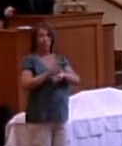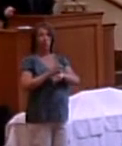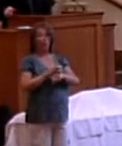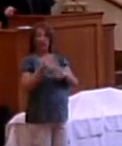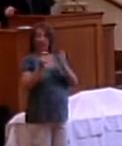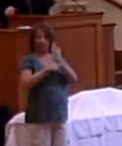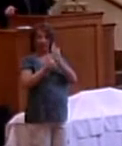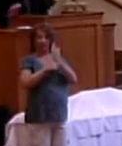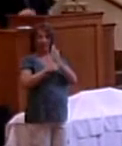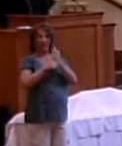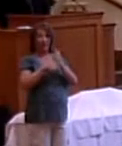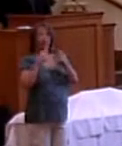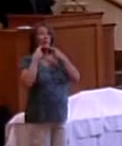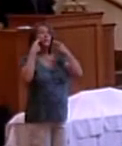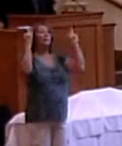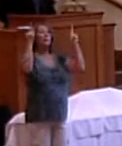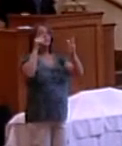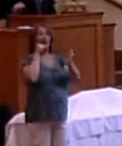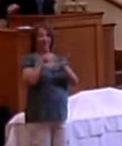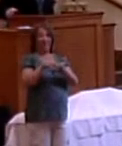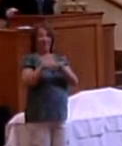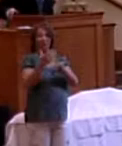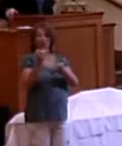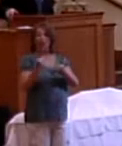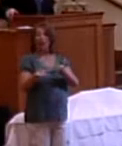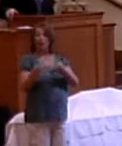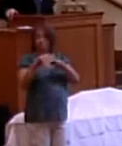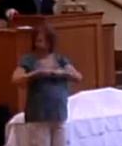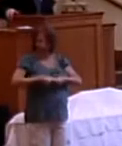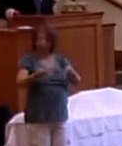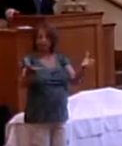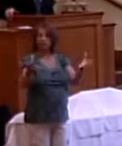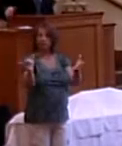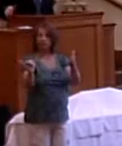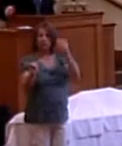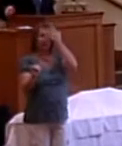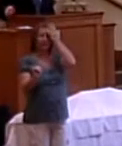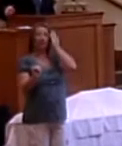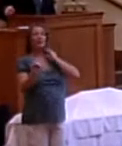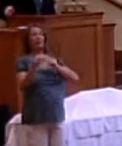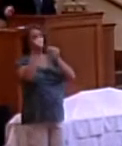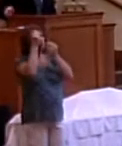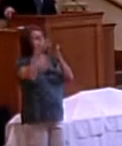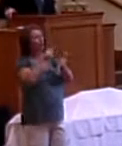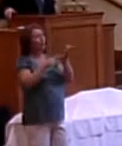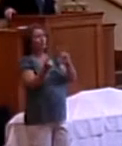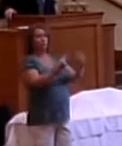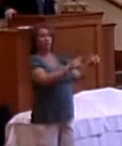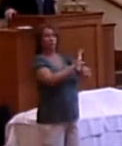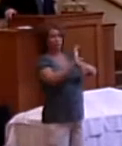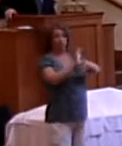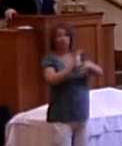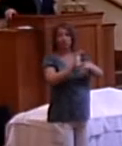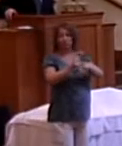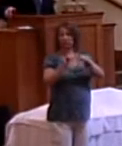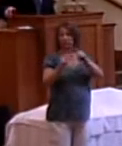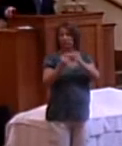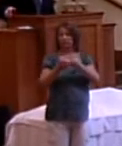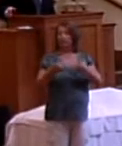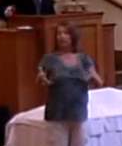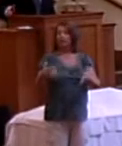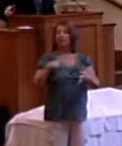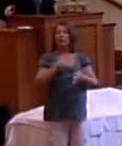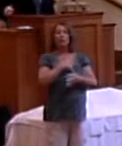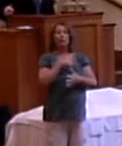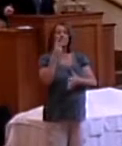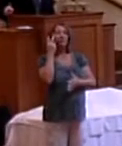newsletter, it's a great document that lets you know what's going on in our church, what's coming up, things like that. And then you also get to hear